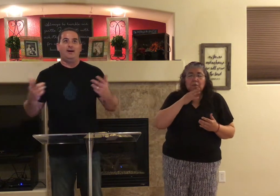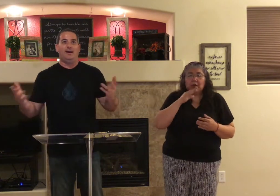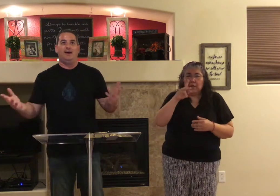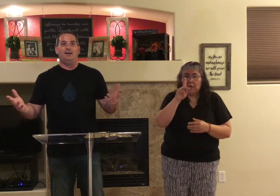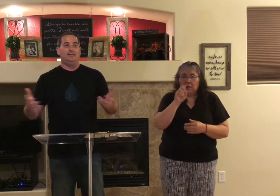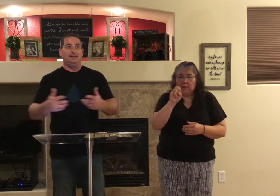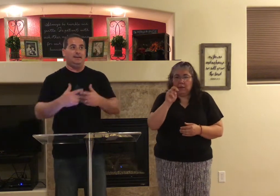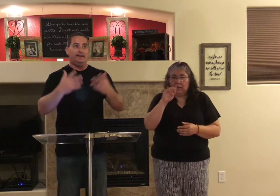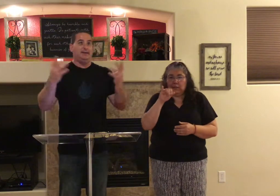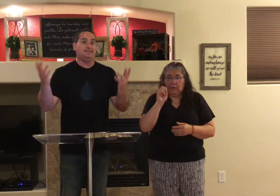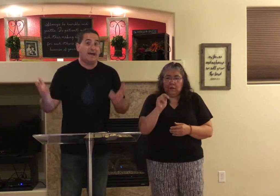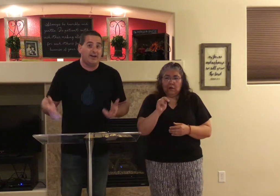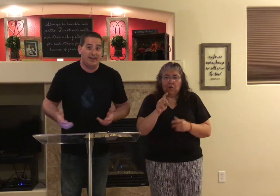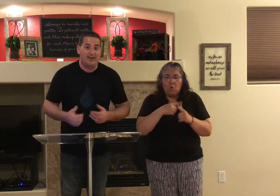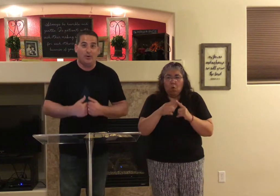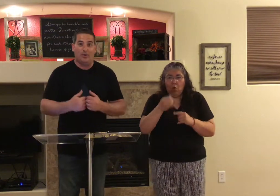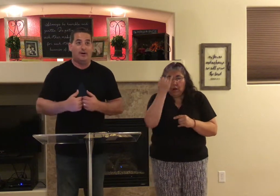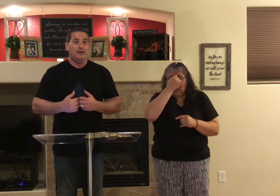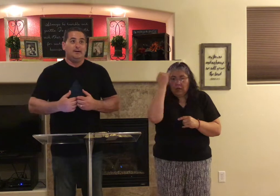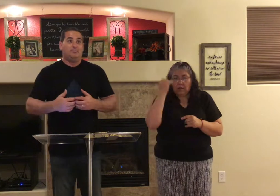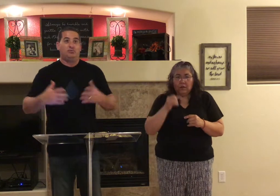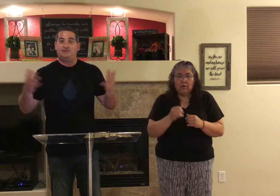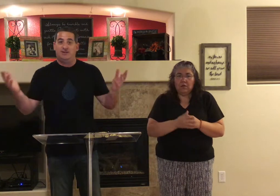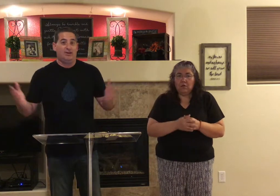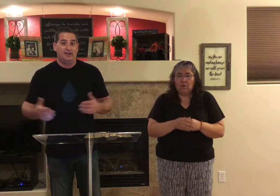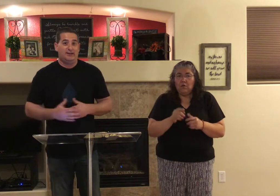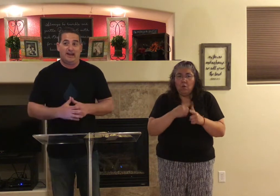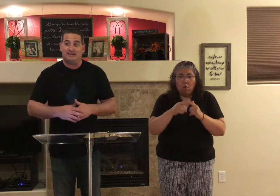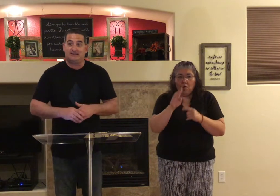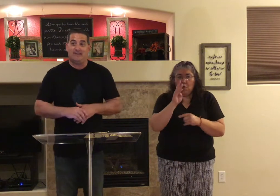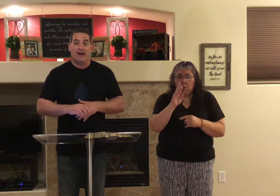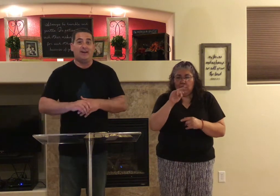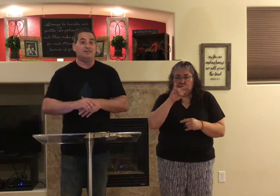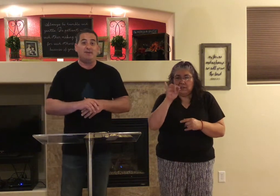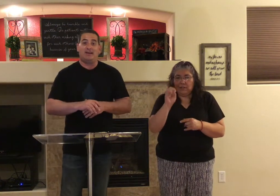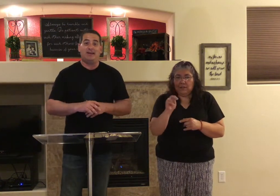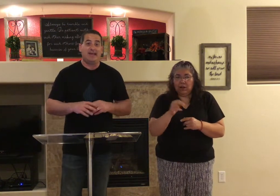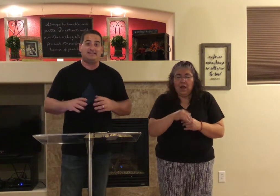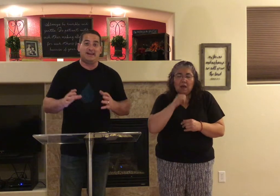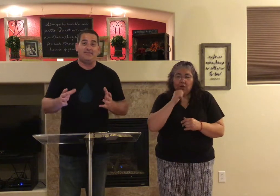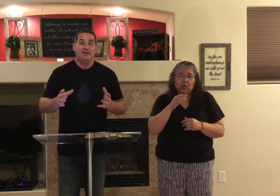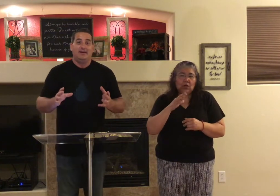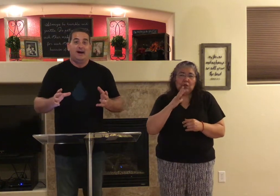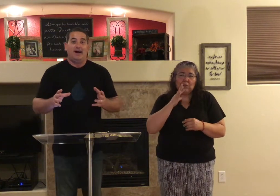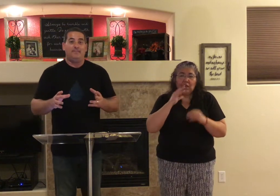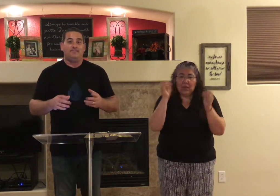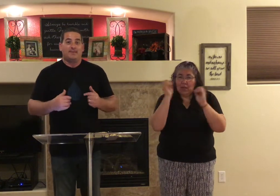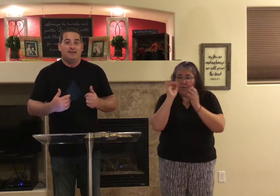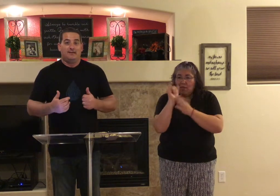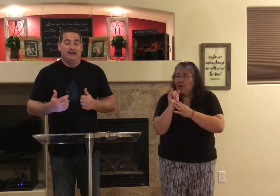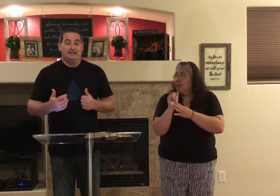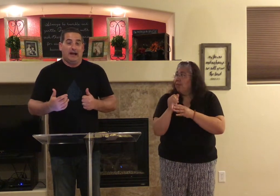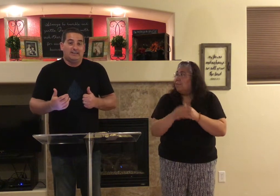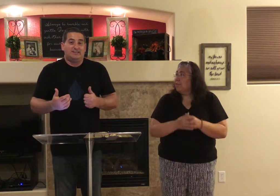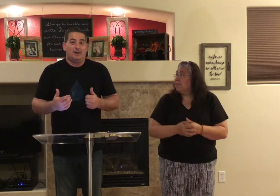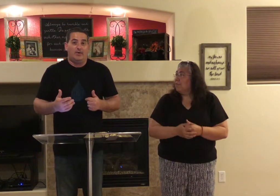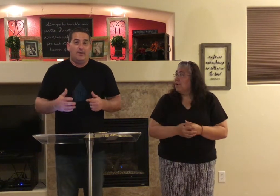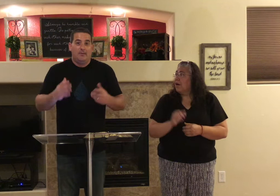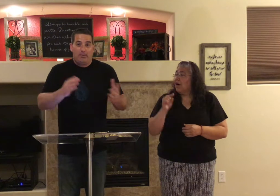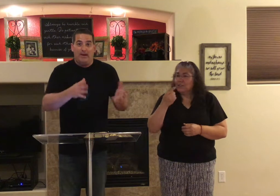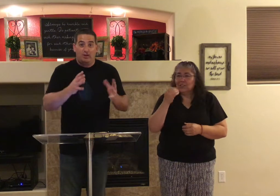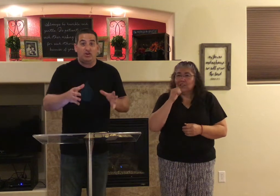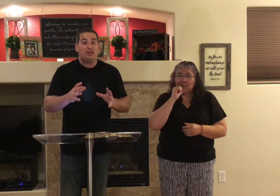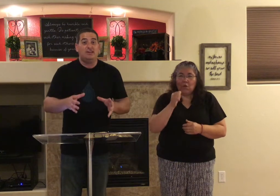or Italian or Brazilian kind of stuff. I don't speak any of that stuff. I just